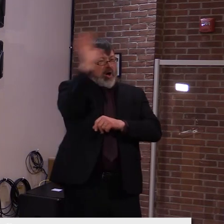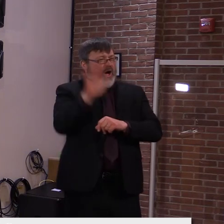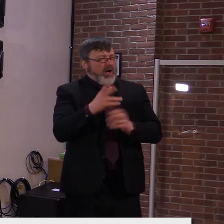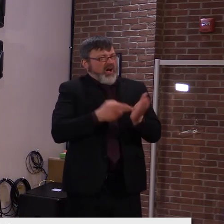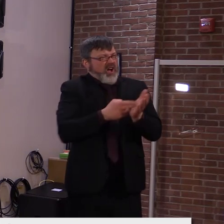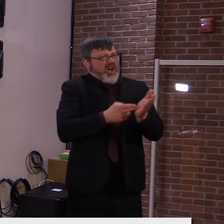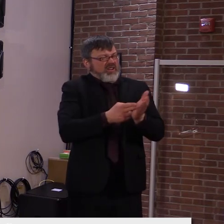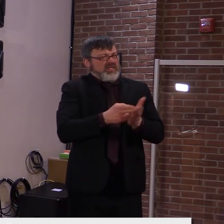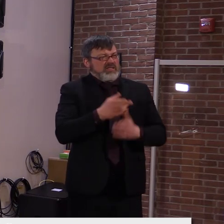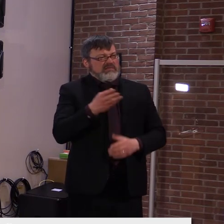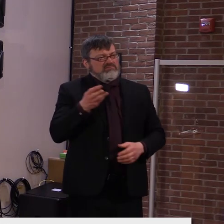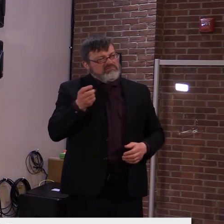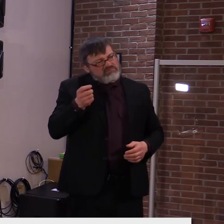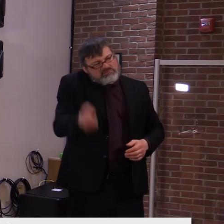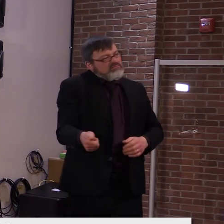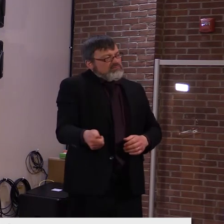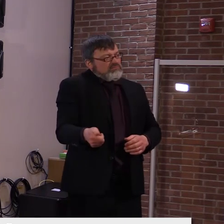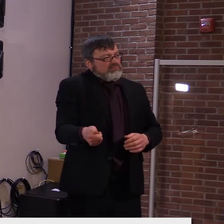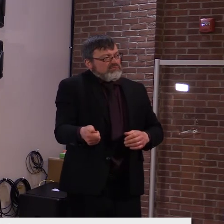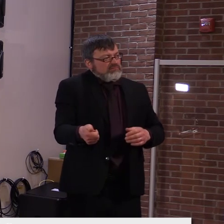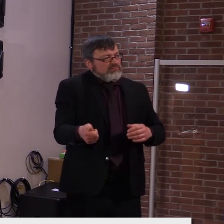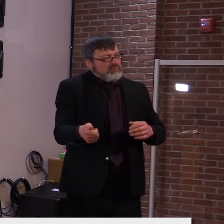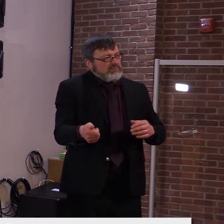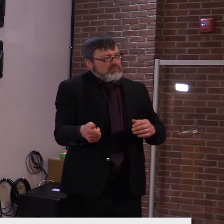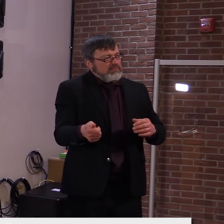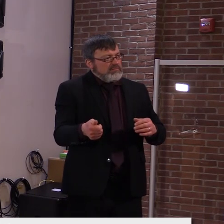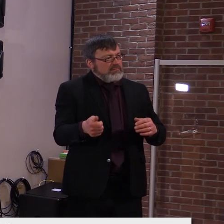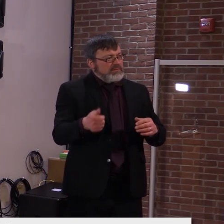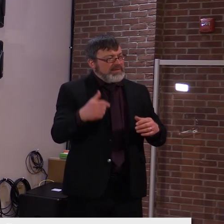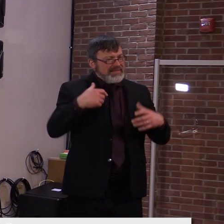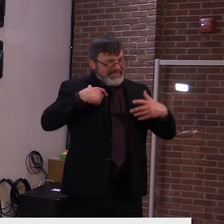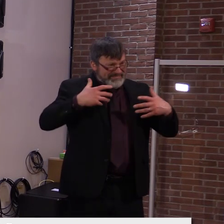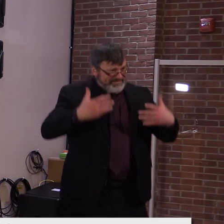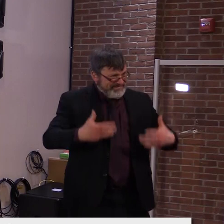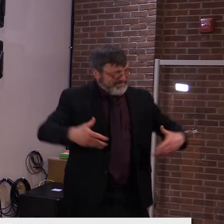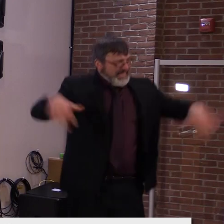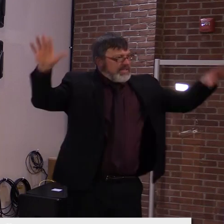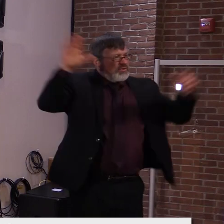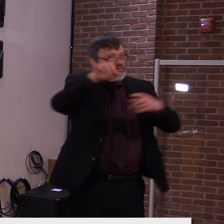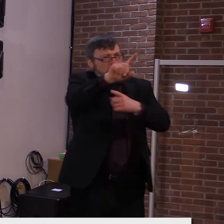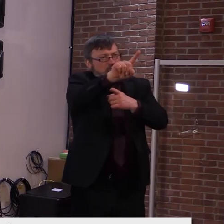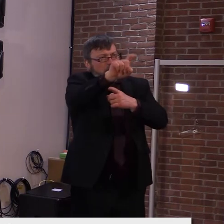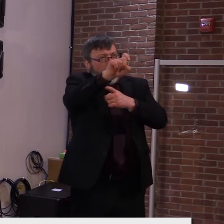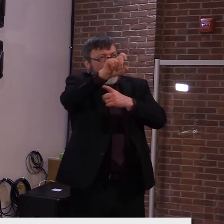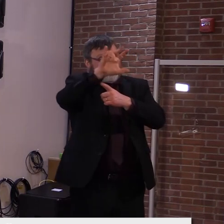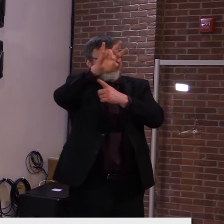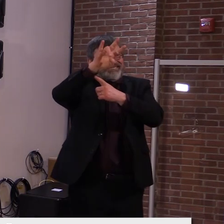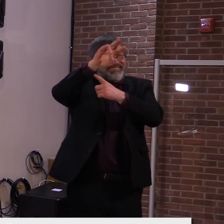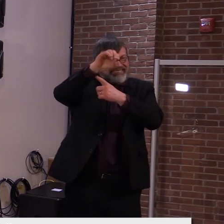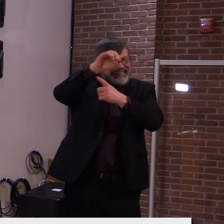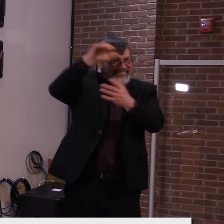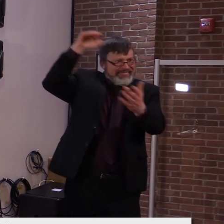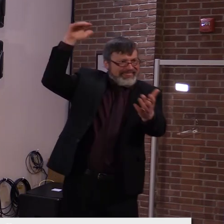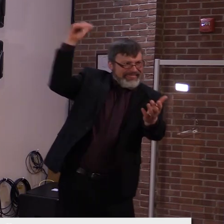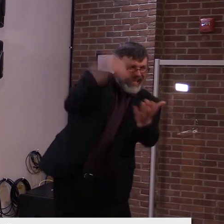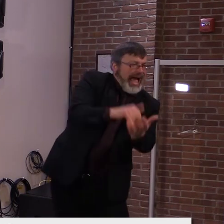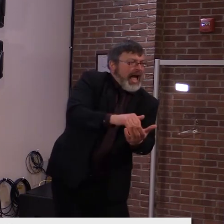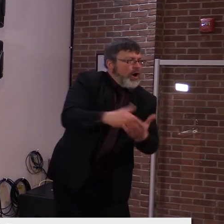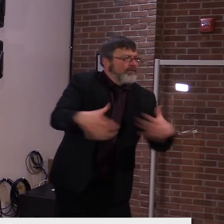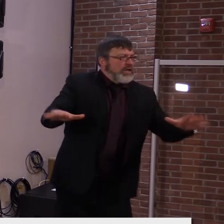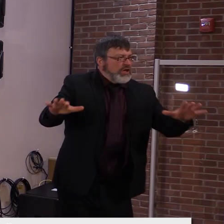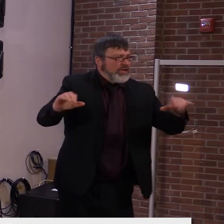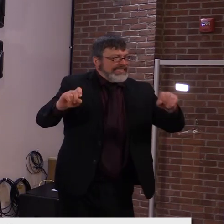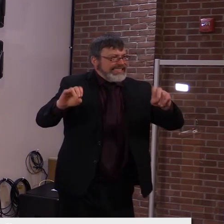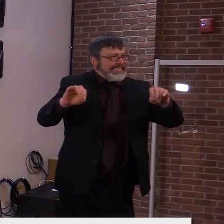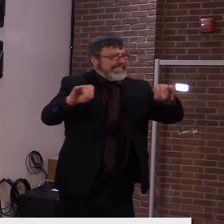We've administered about 170,000 doses. I think the number that I saw was 488 total in